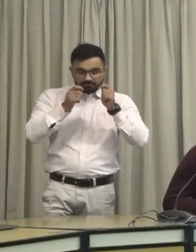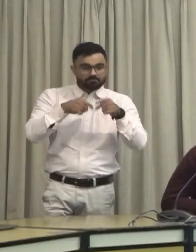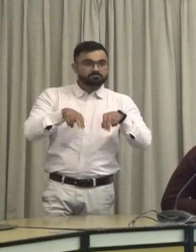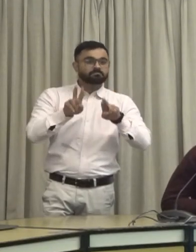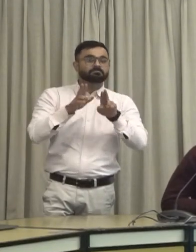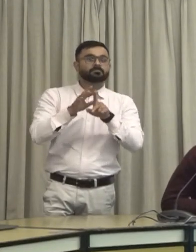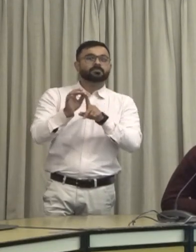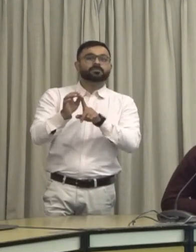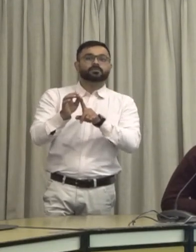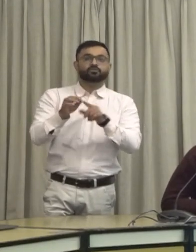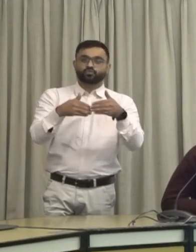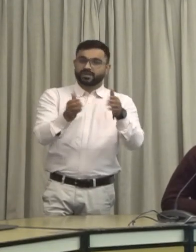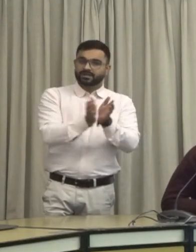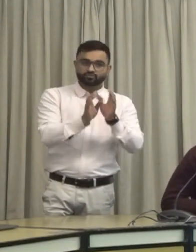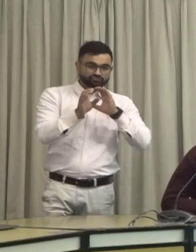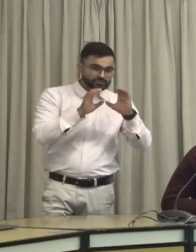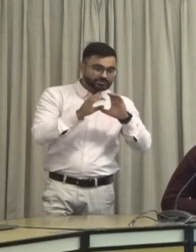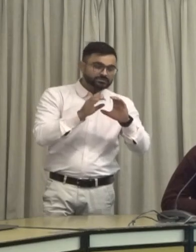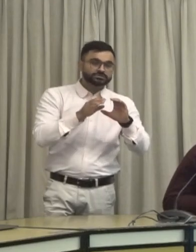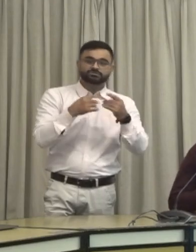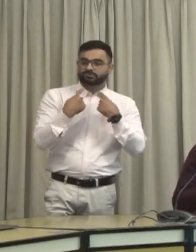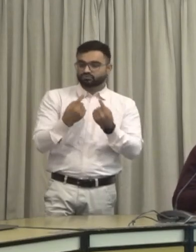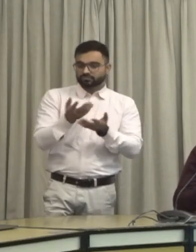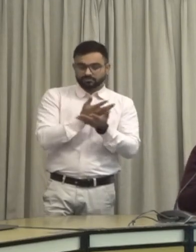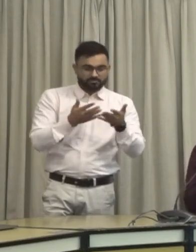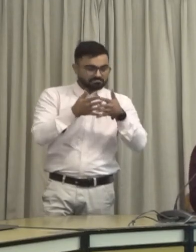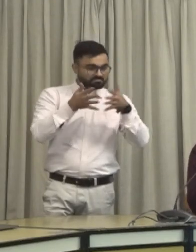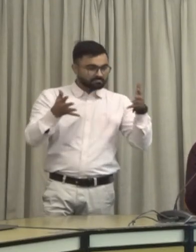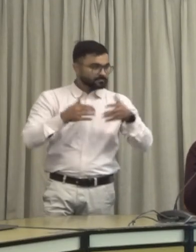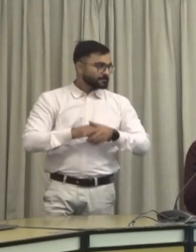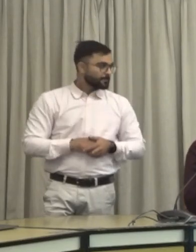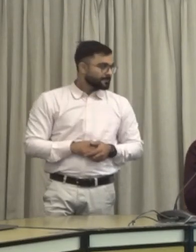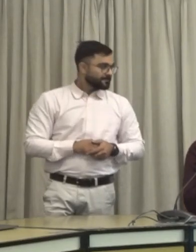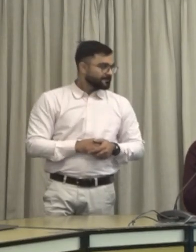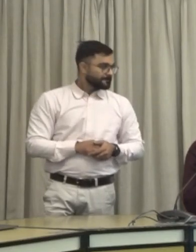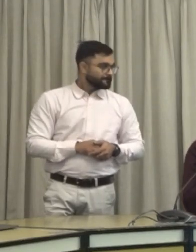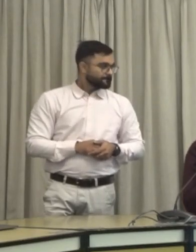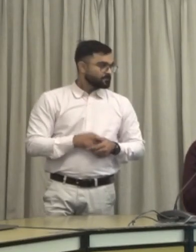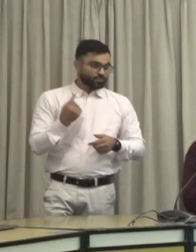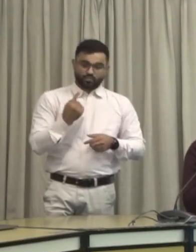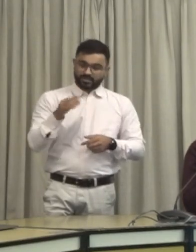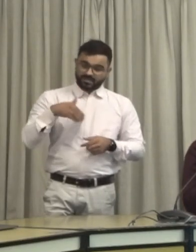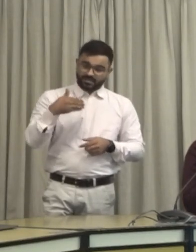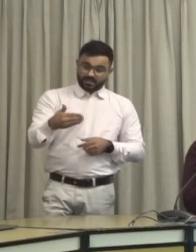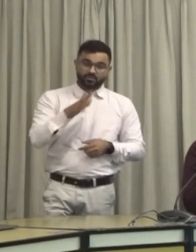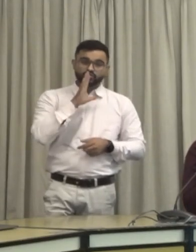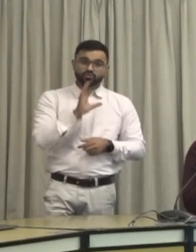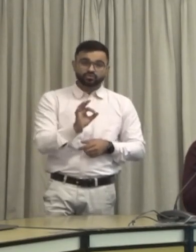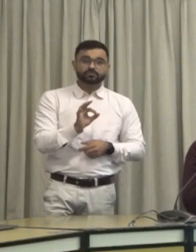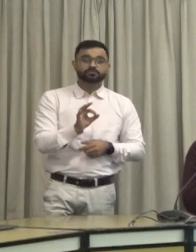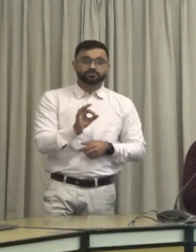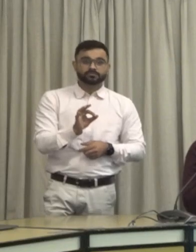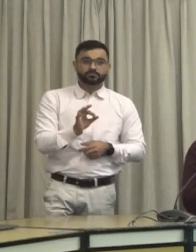compassion, of communication that was talked about very wisely, because only then will we really get